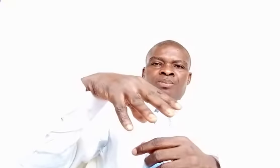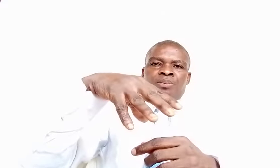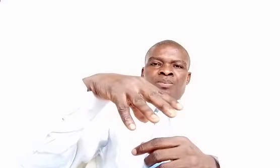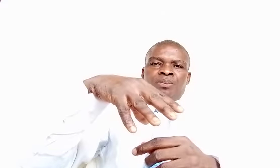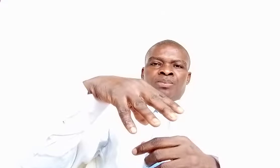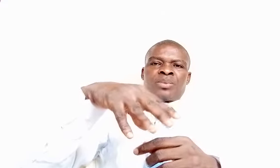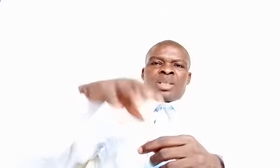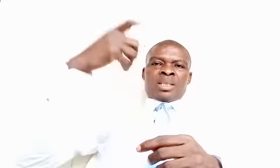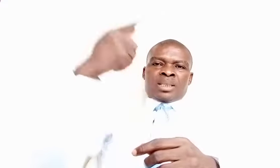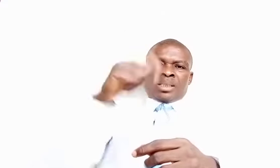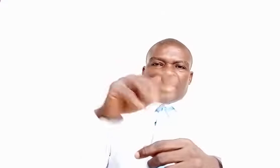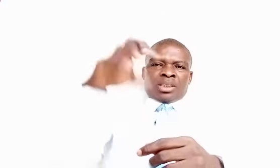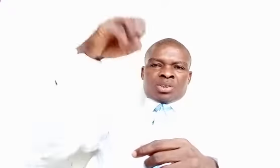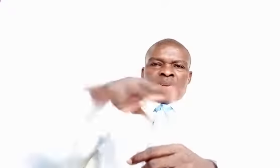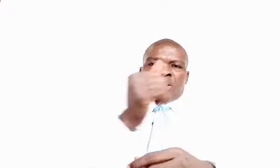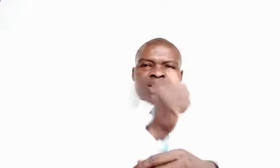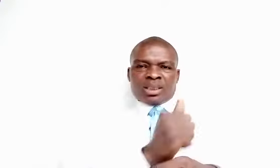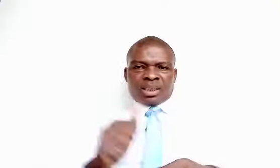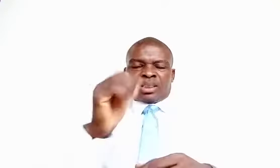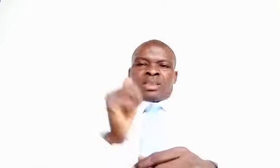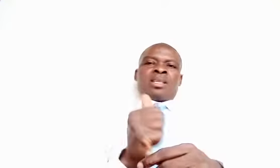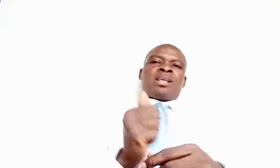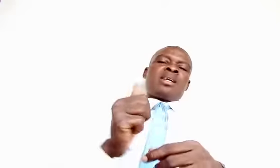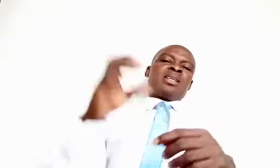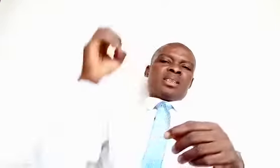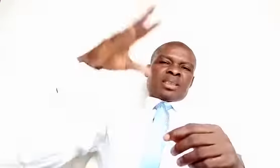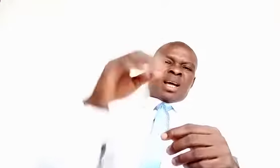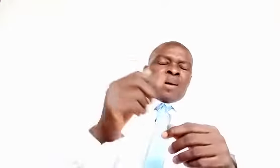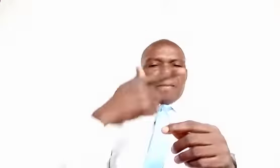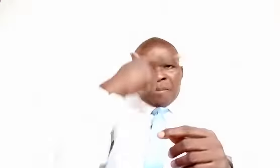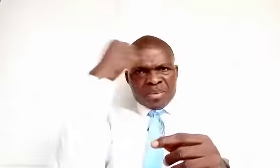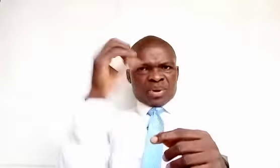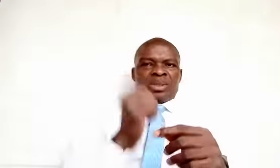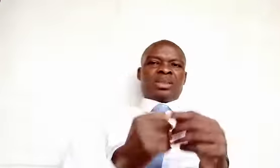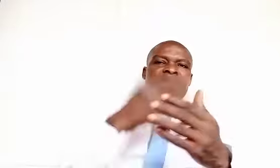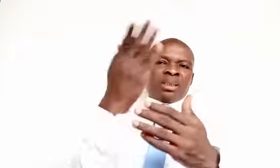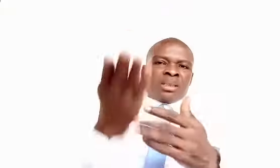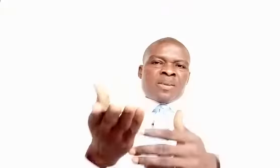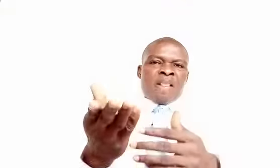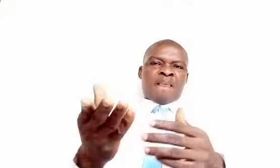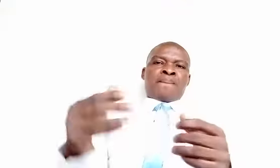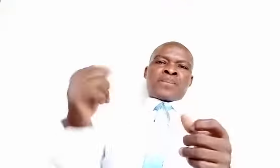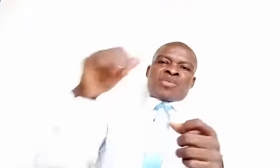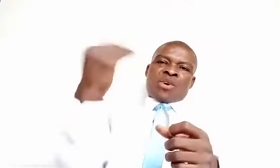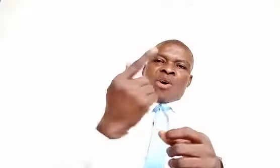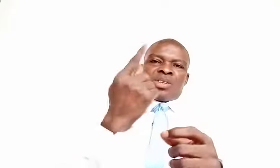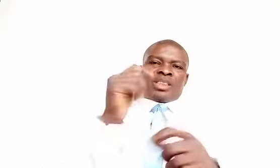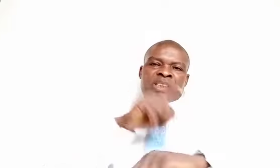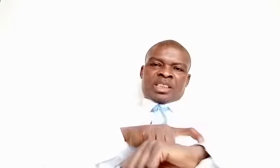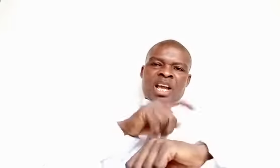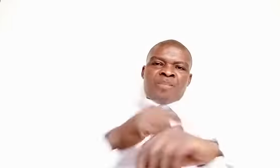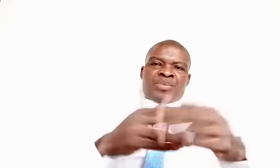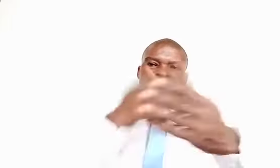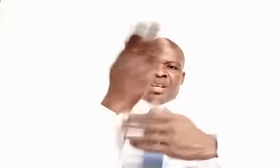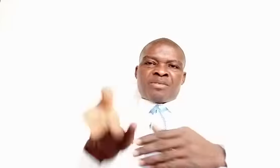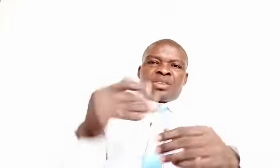The Sun is a star because it glows all the time, giving off its own light and